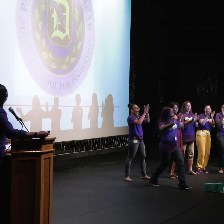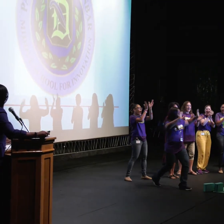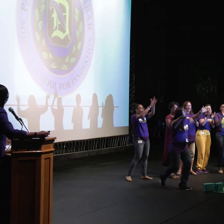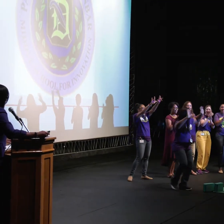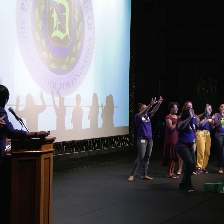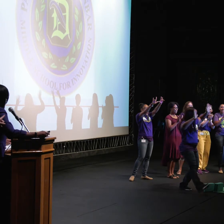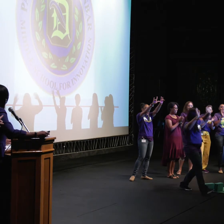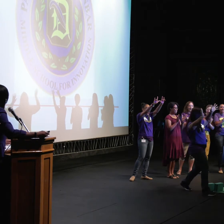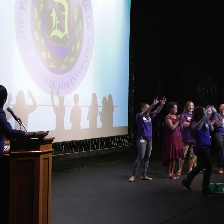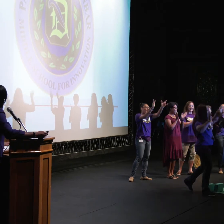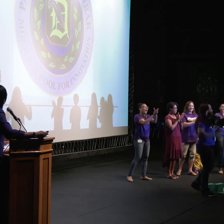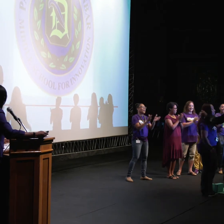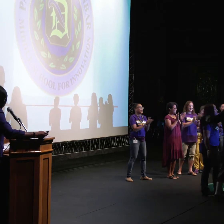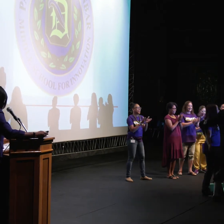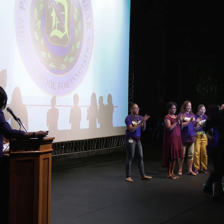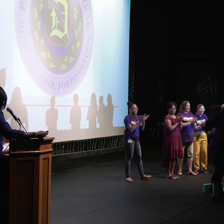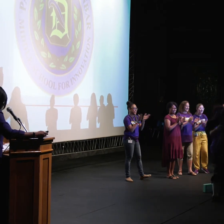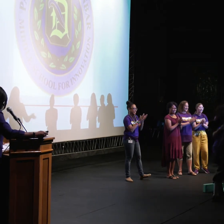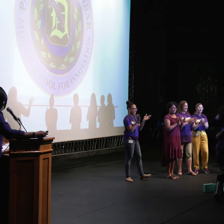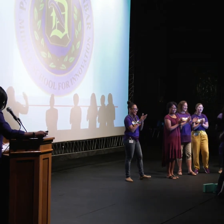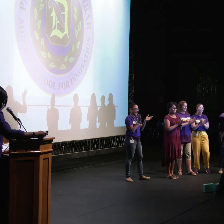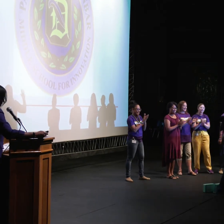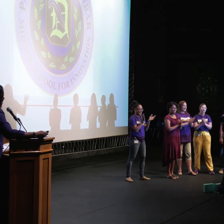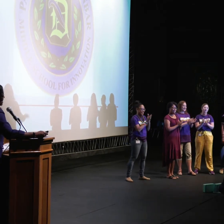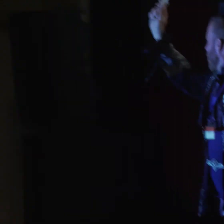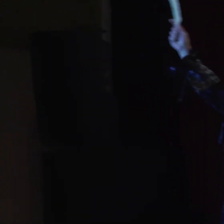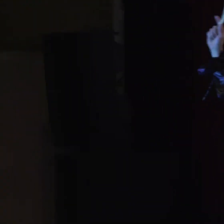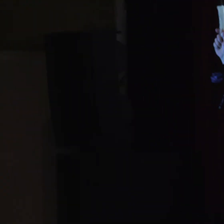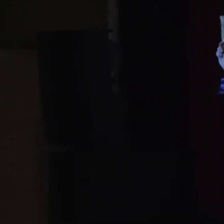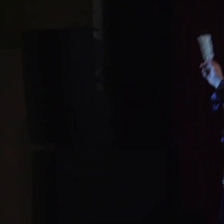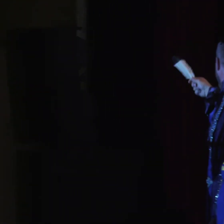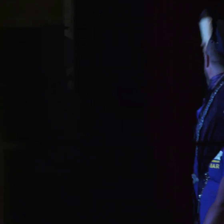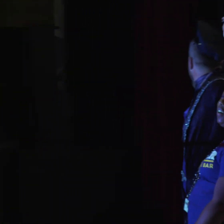Happy birthday.